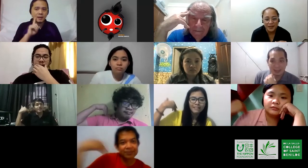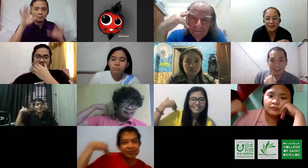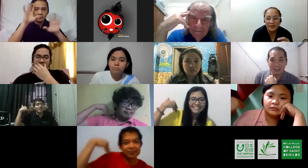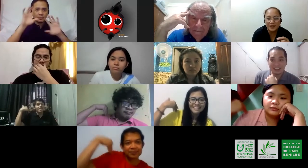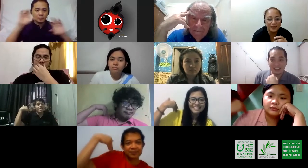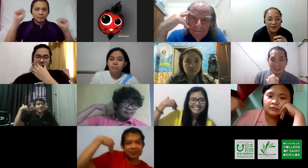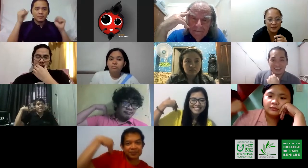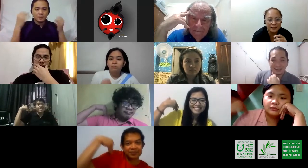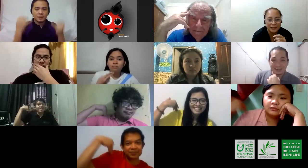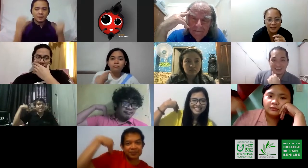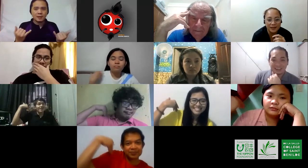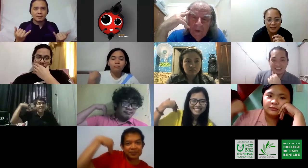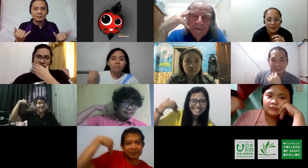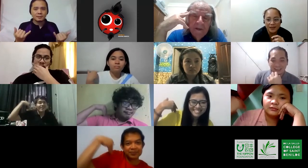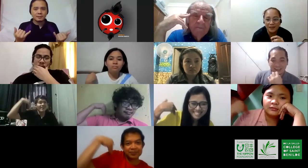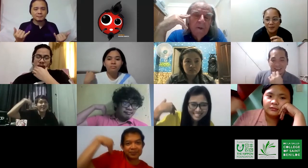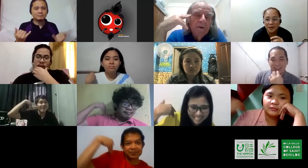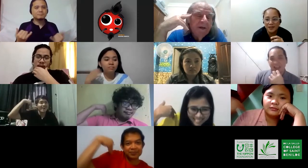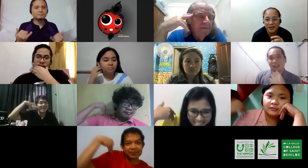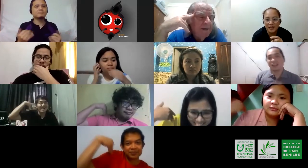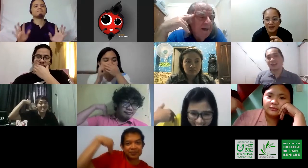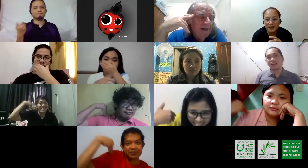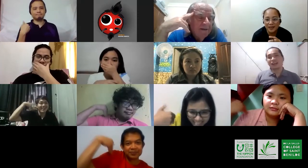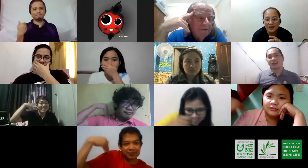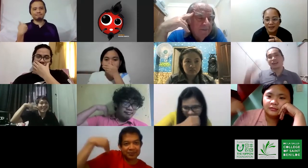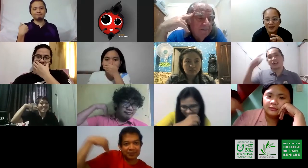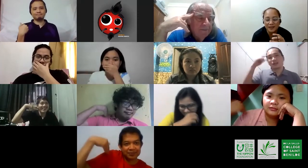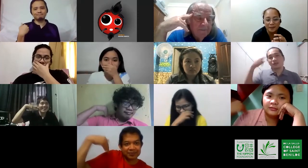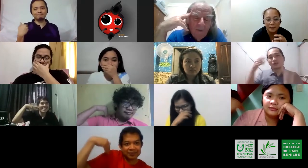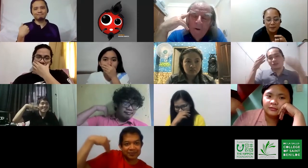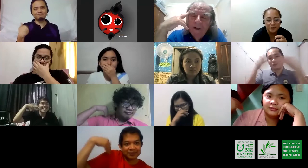Not yet. Not yet. Not Since yet. everybody's Okay. saying not yet. Okay.